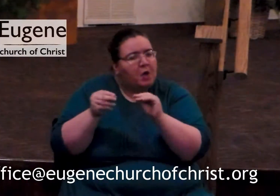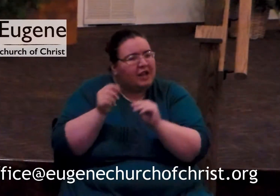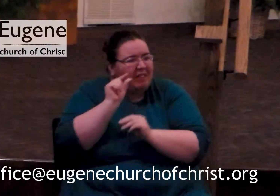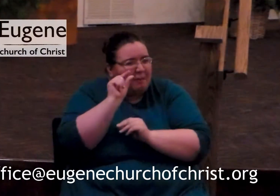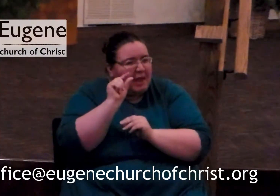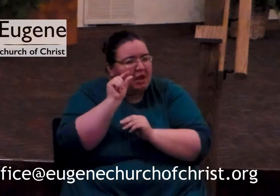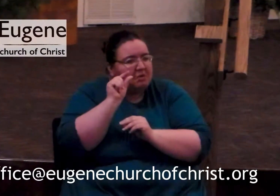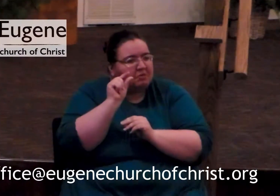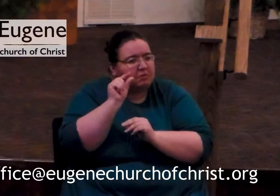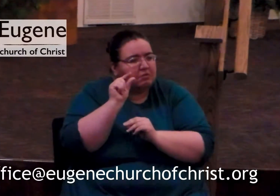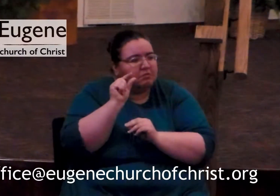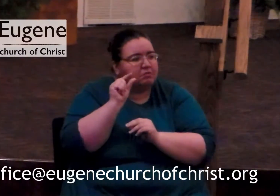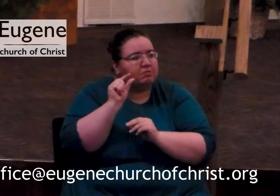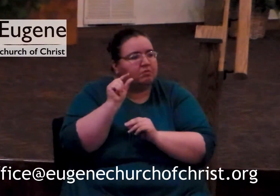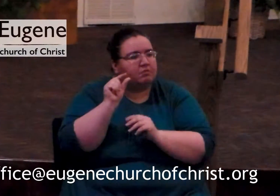than people that actually follow him.